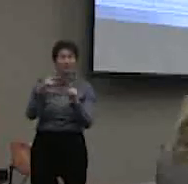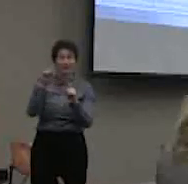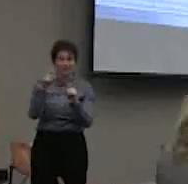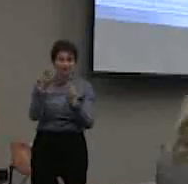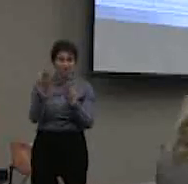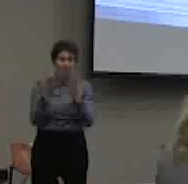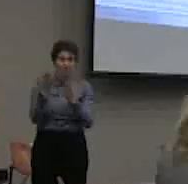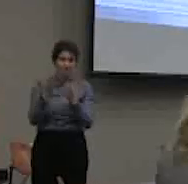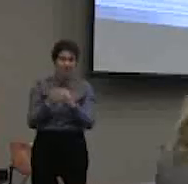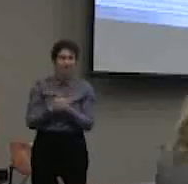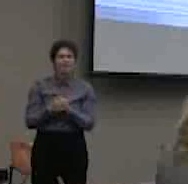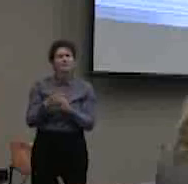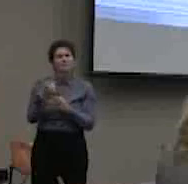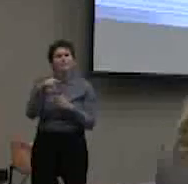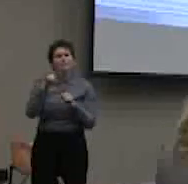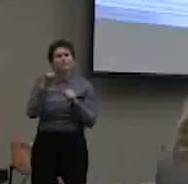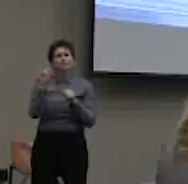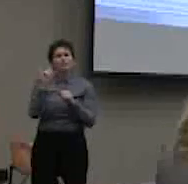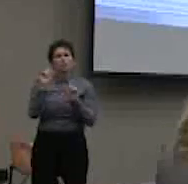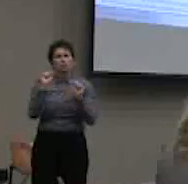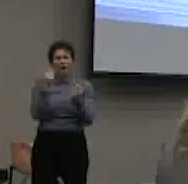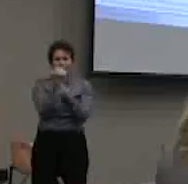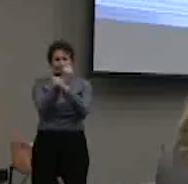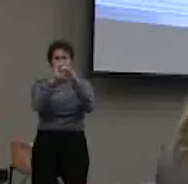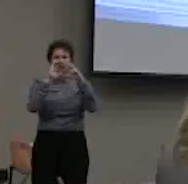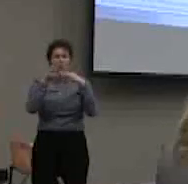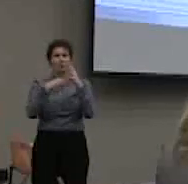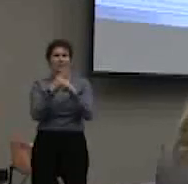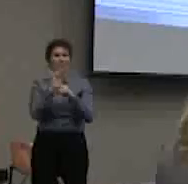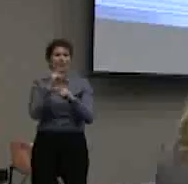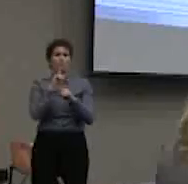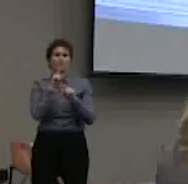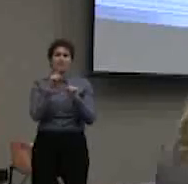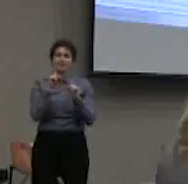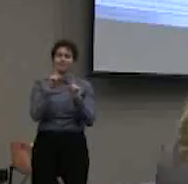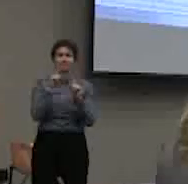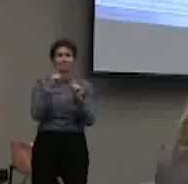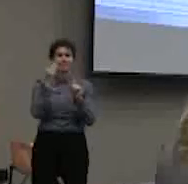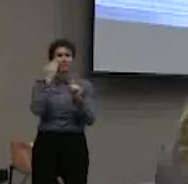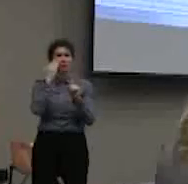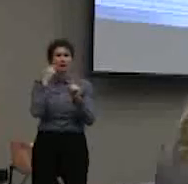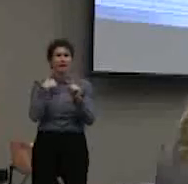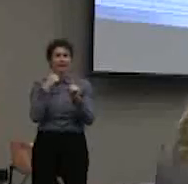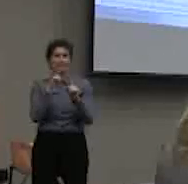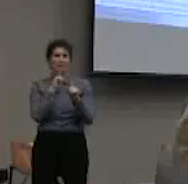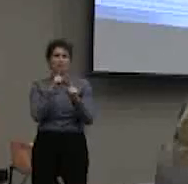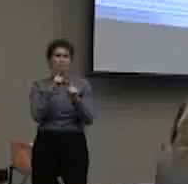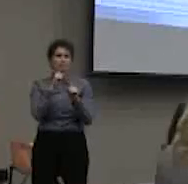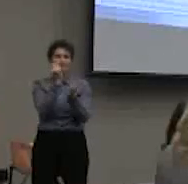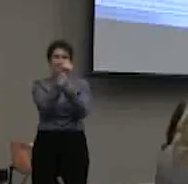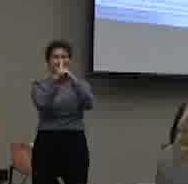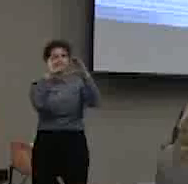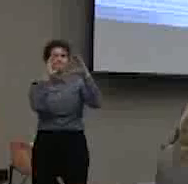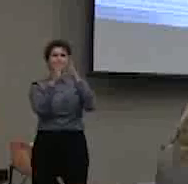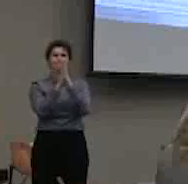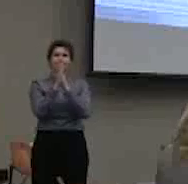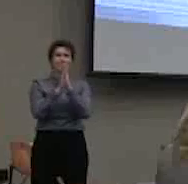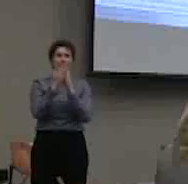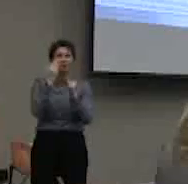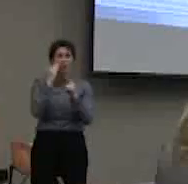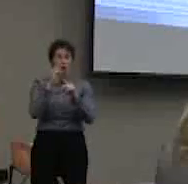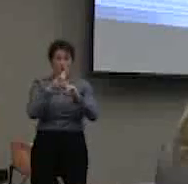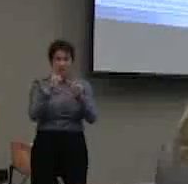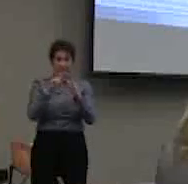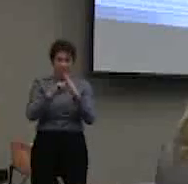service. But you can also imagine a world when I like really go to my most audacious dreaming of this, that Ready